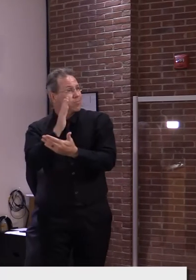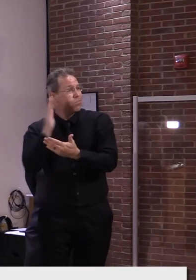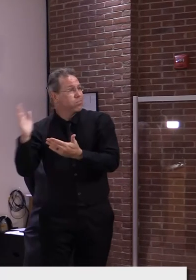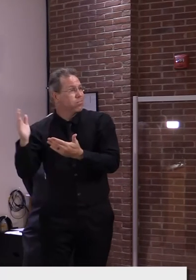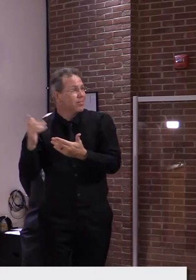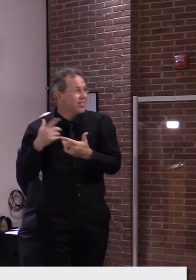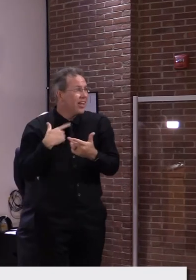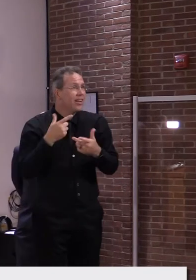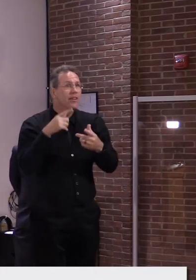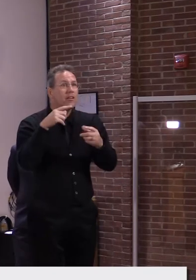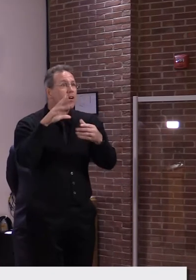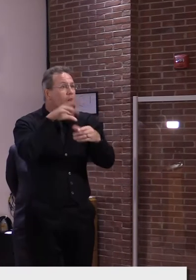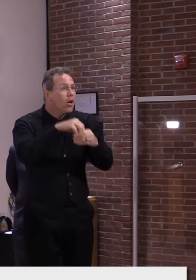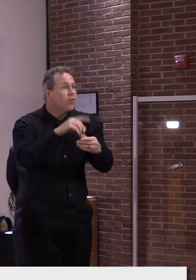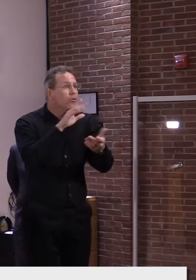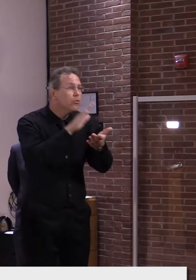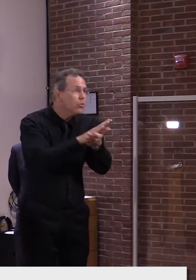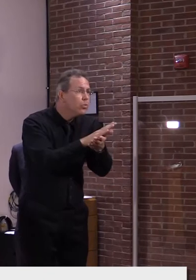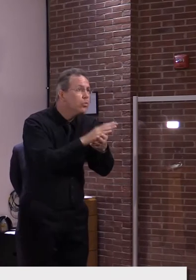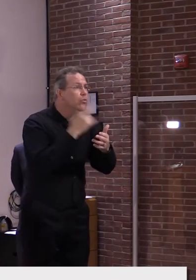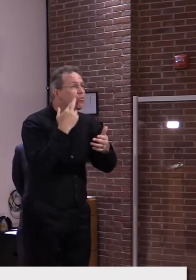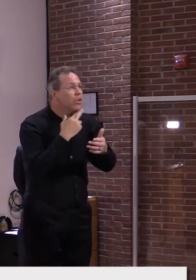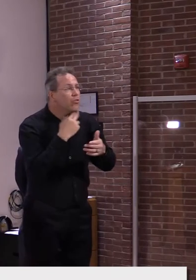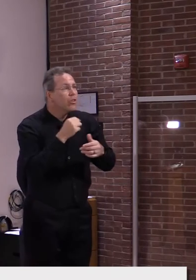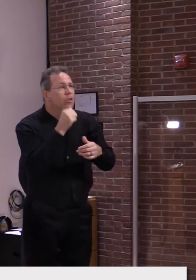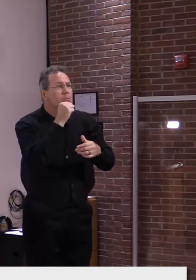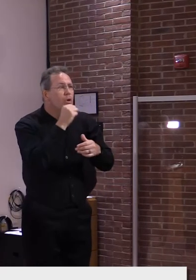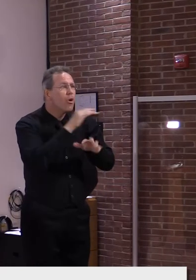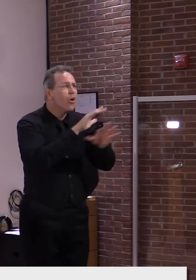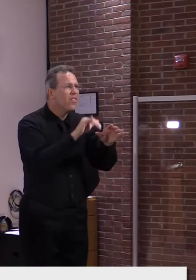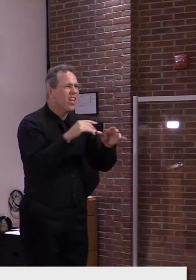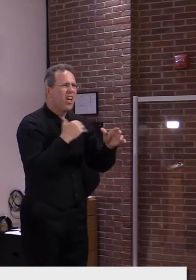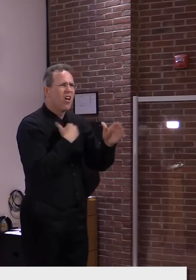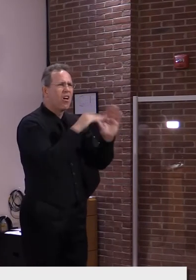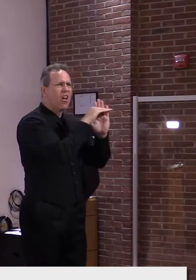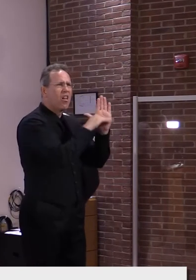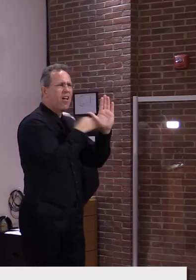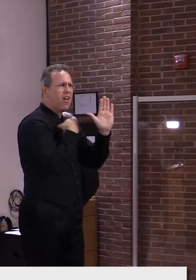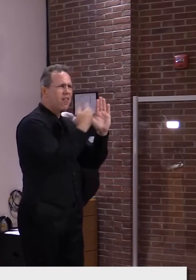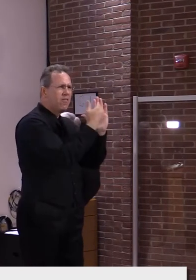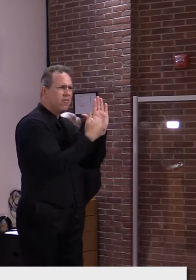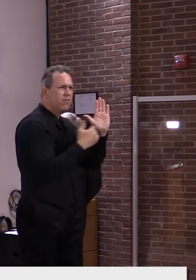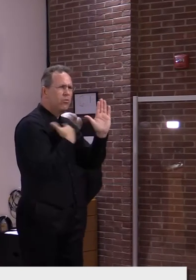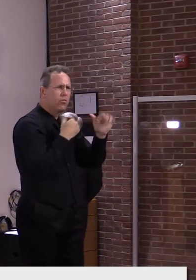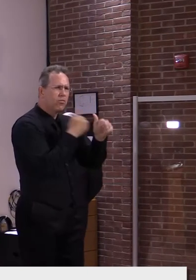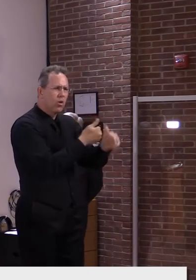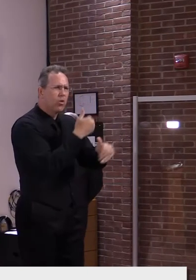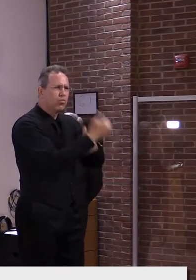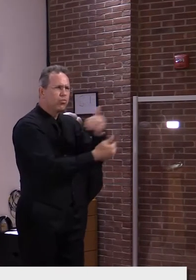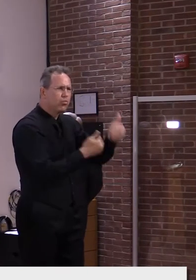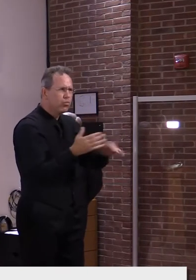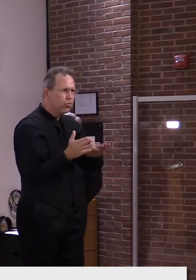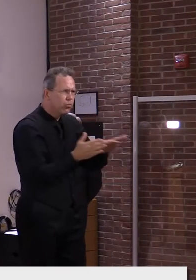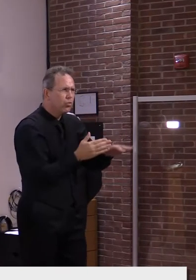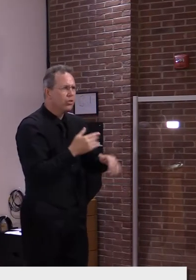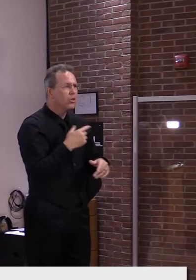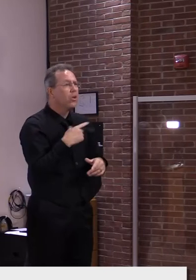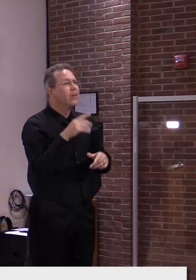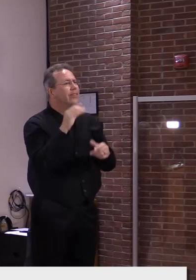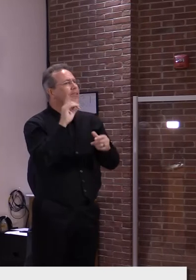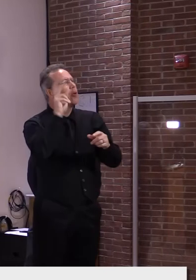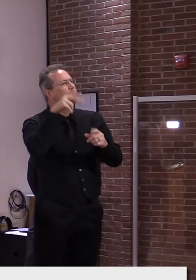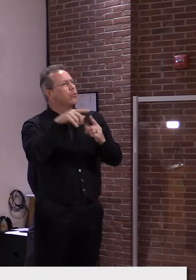any of the sectors. And right now, I agree with a fully vaccinated